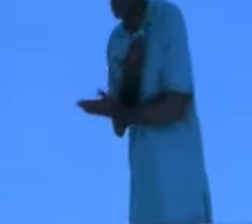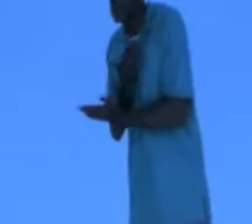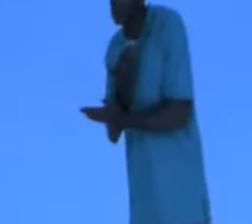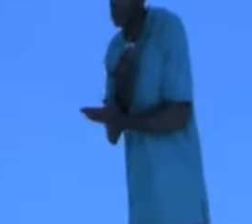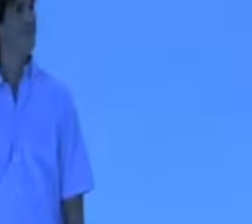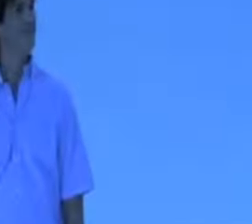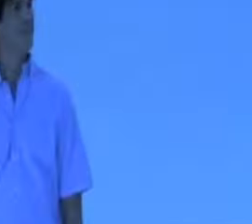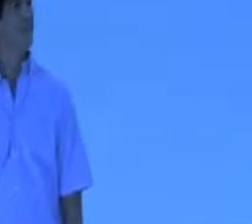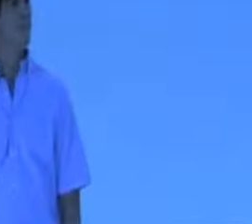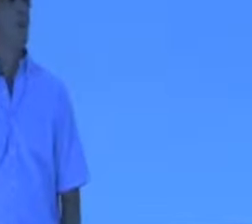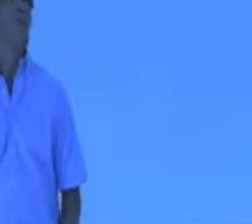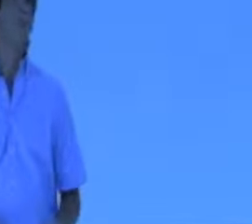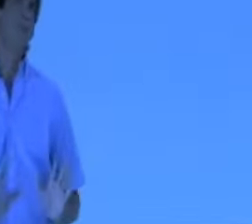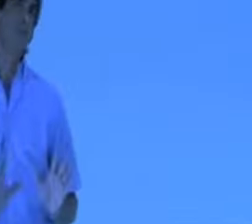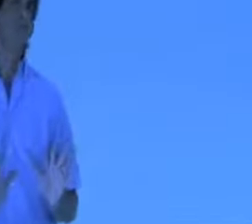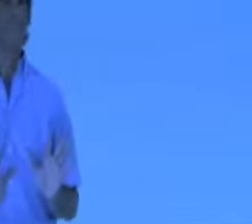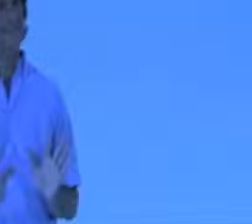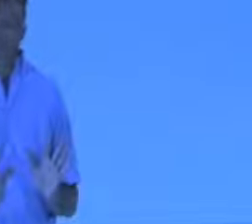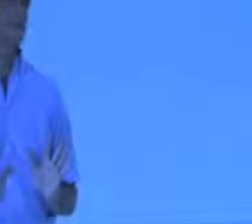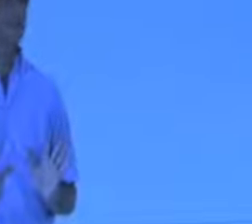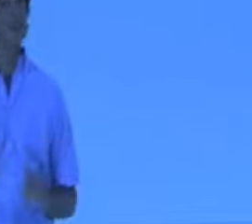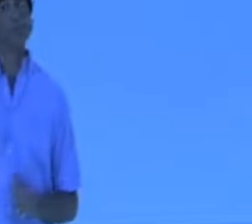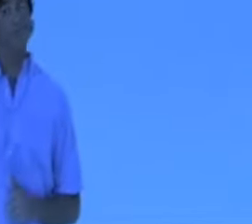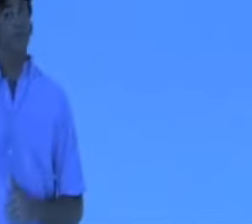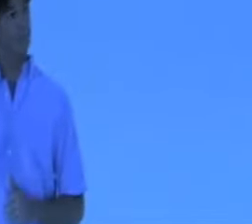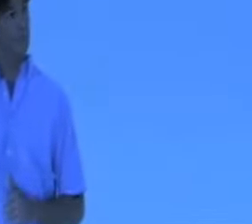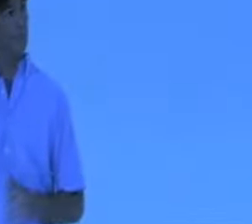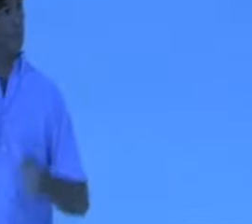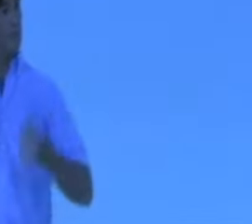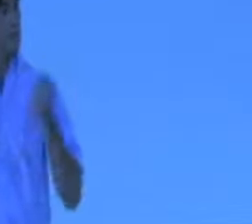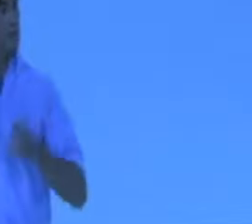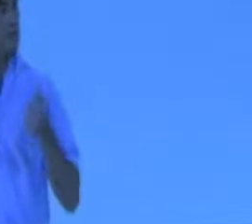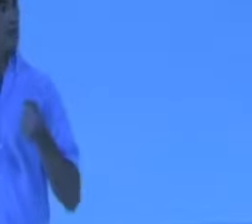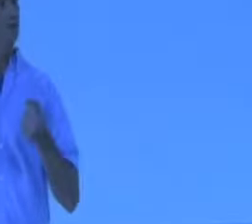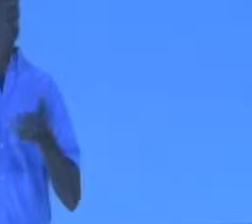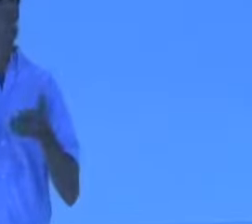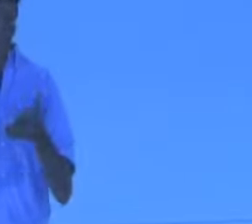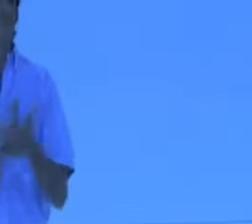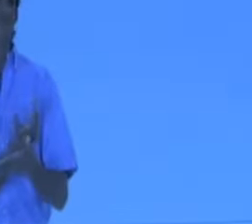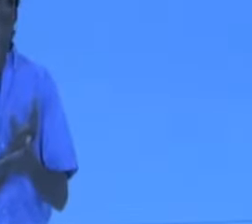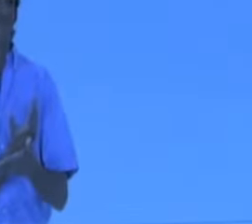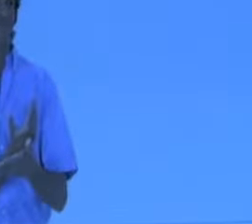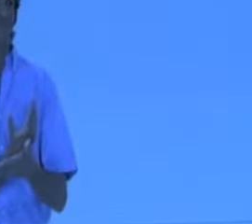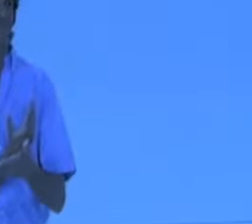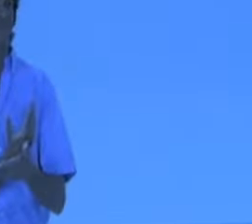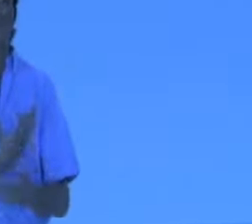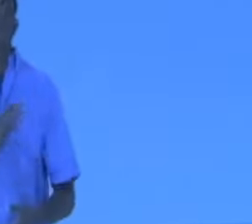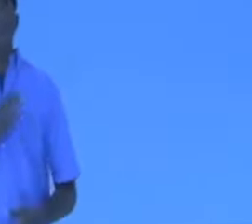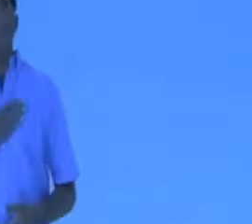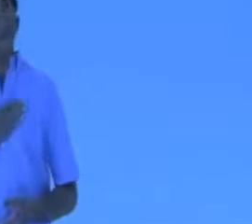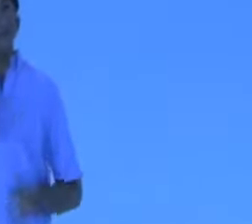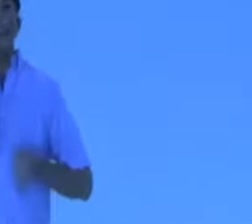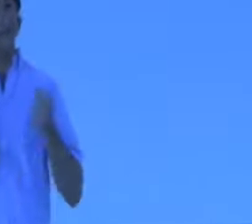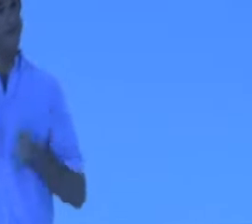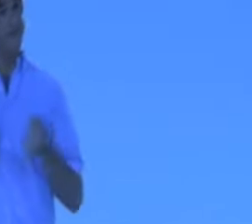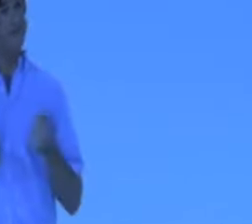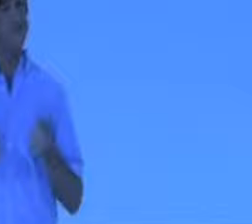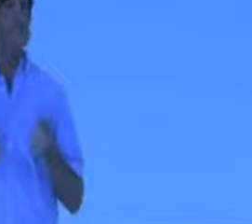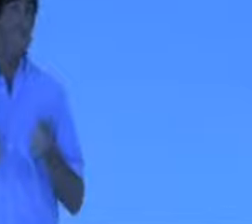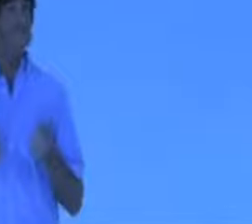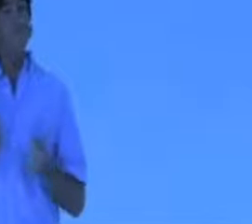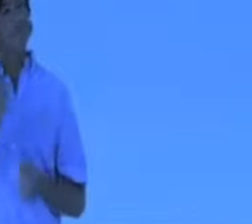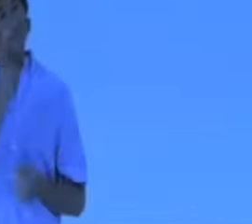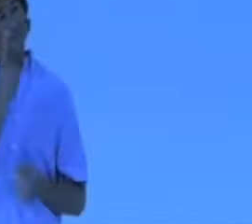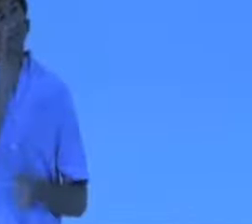so they haven't gotten maybe middle to late, but they haven't gotten very far. Certainly they know they should know